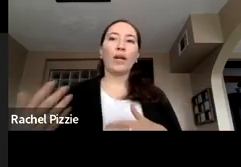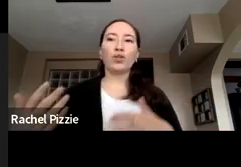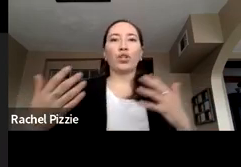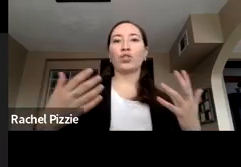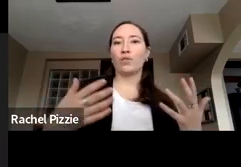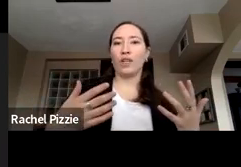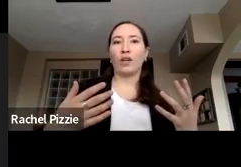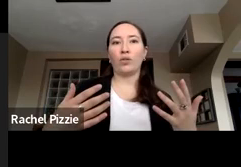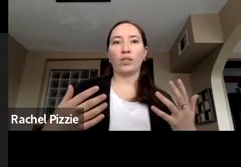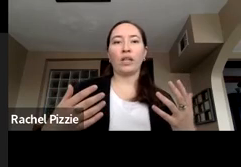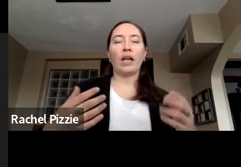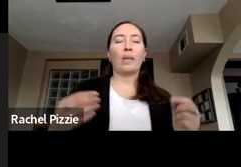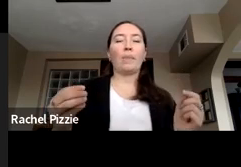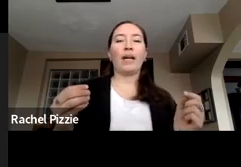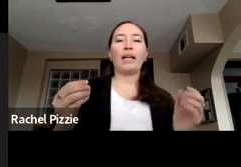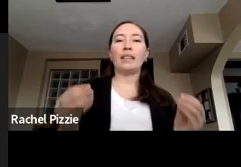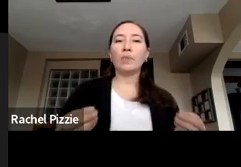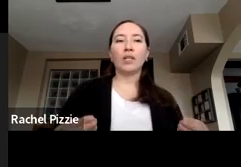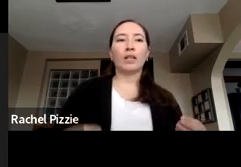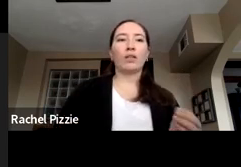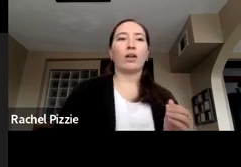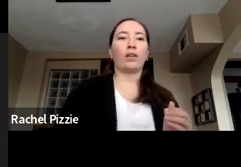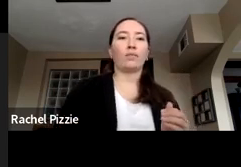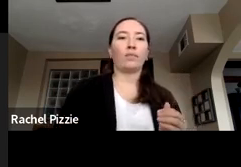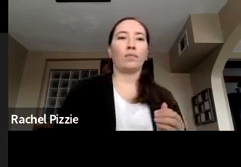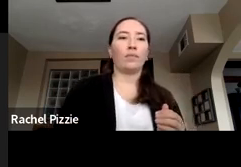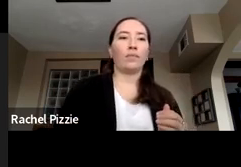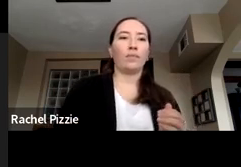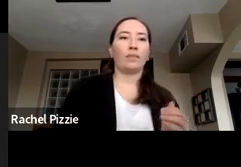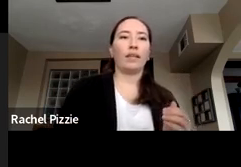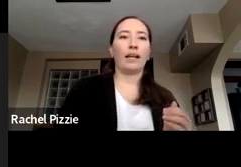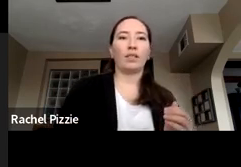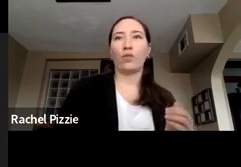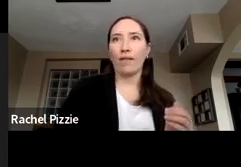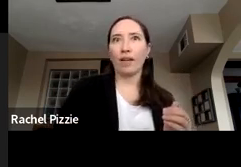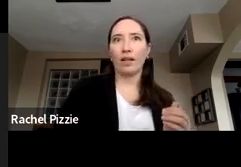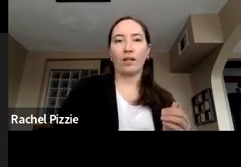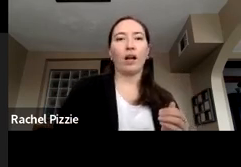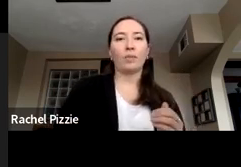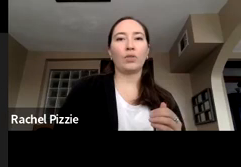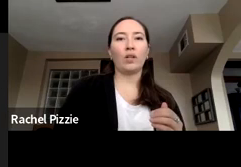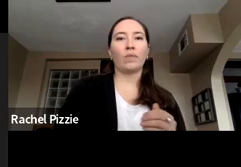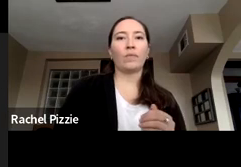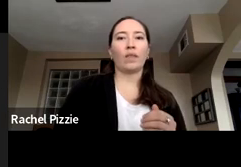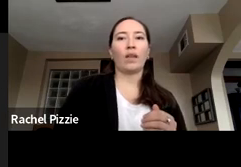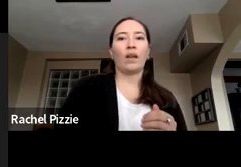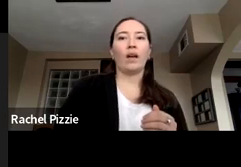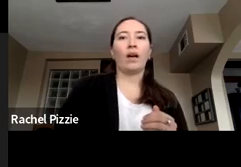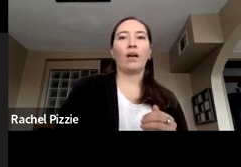can show pictures or videos, but in this particular text graphic option,